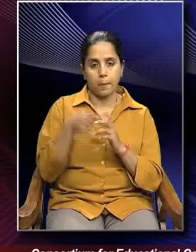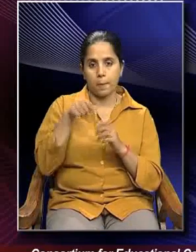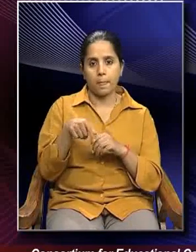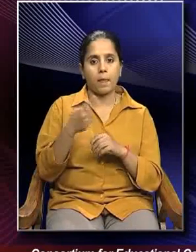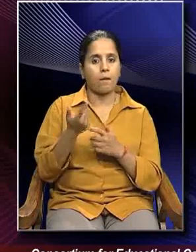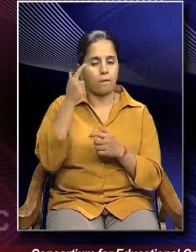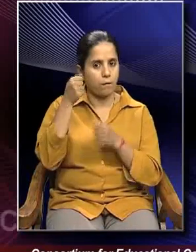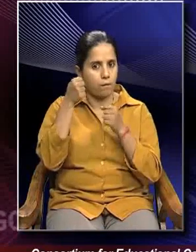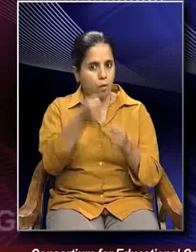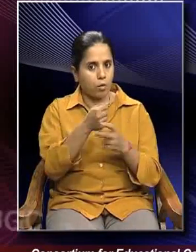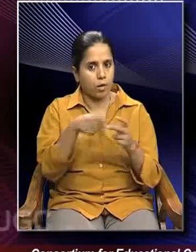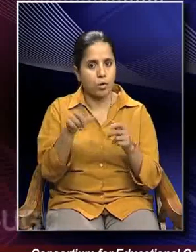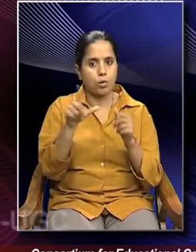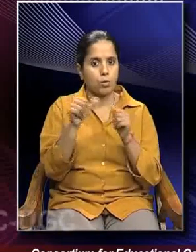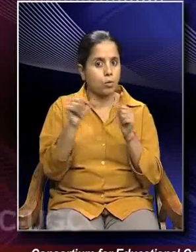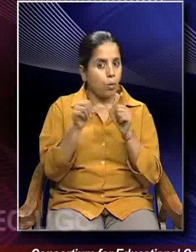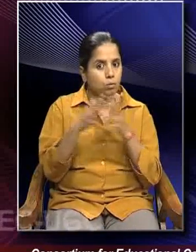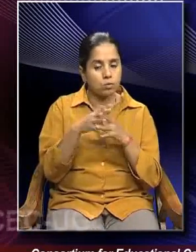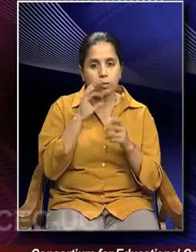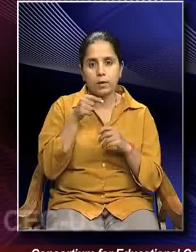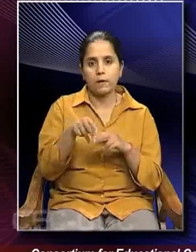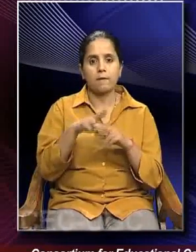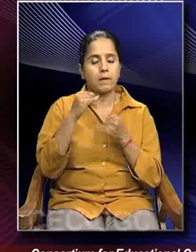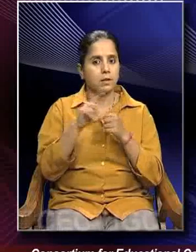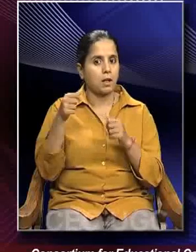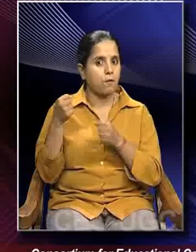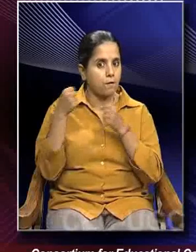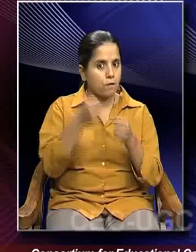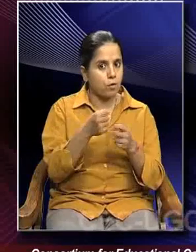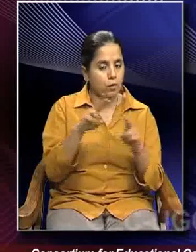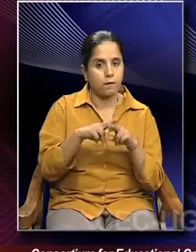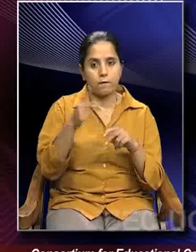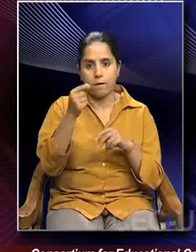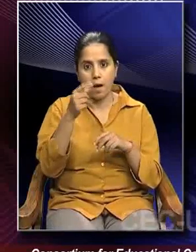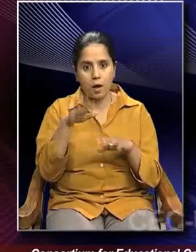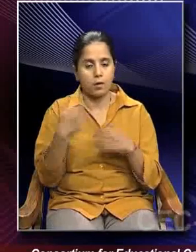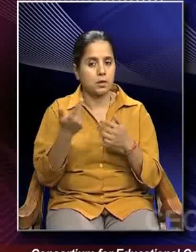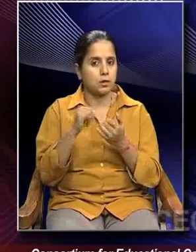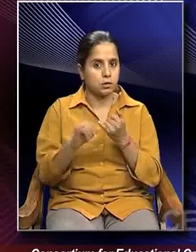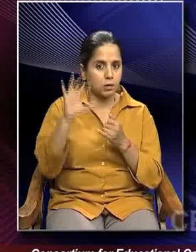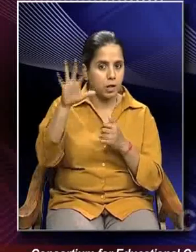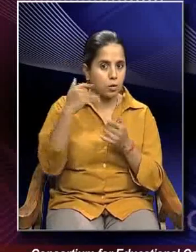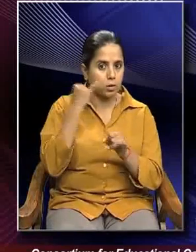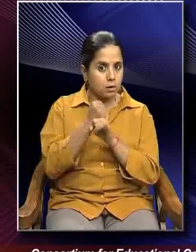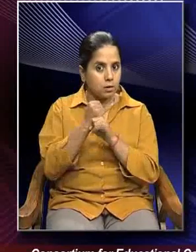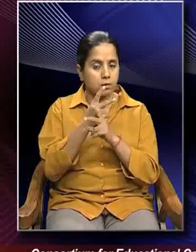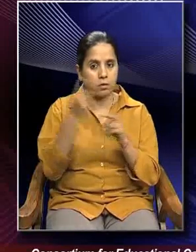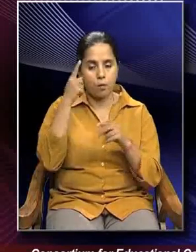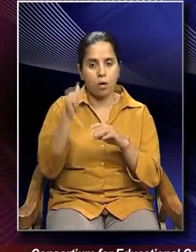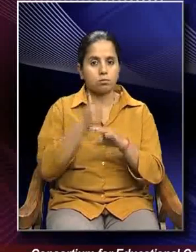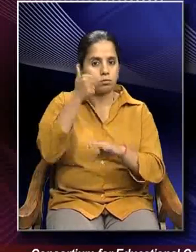coercion. So the law is actually physical coercion by the state or by the institution set up for